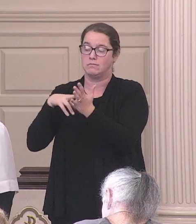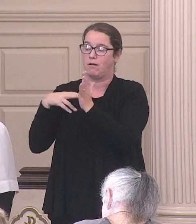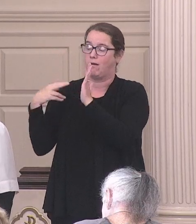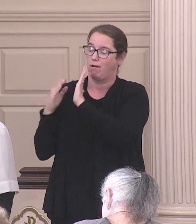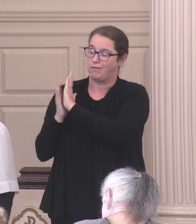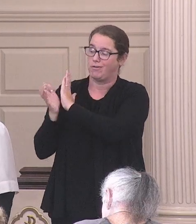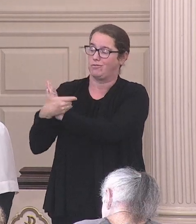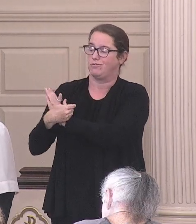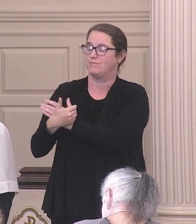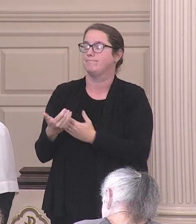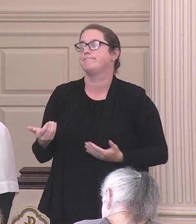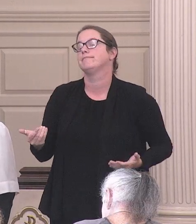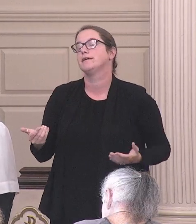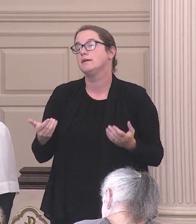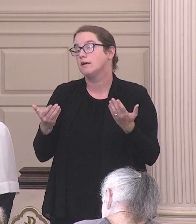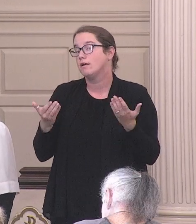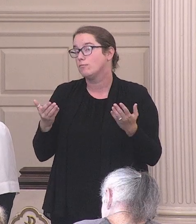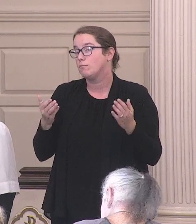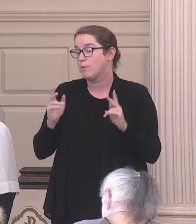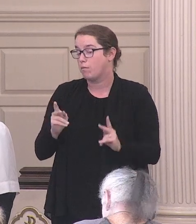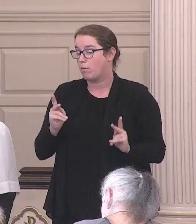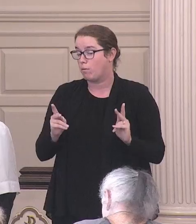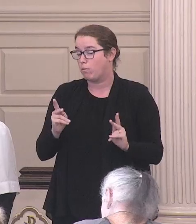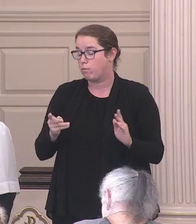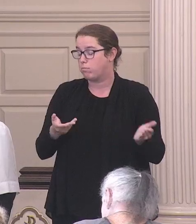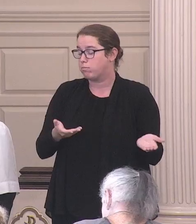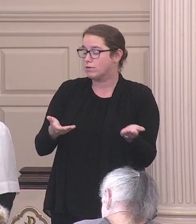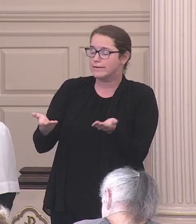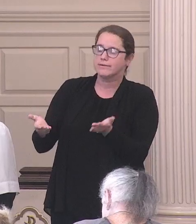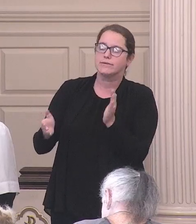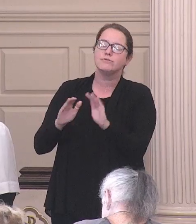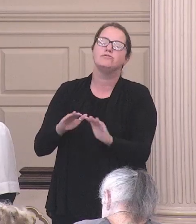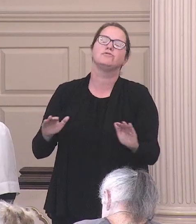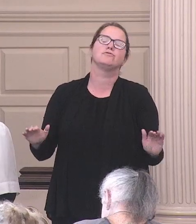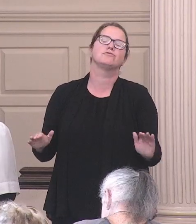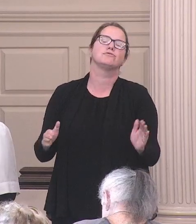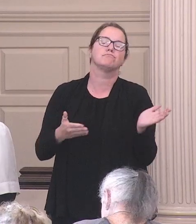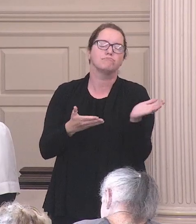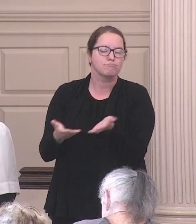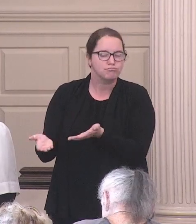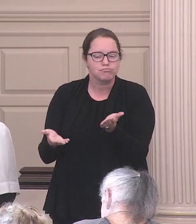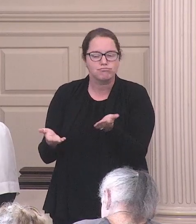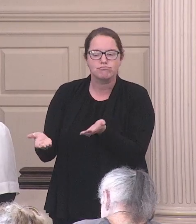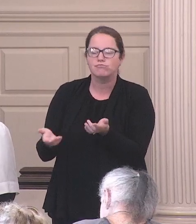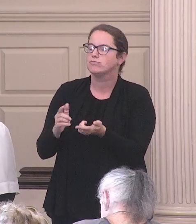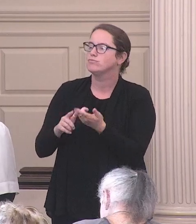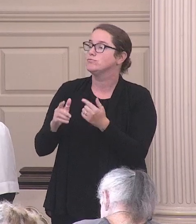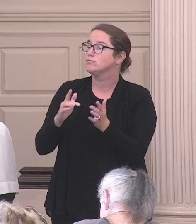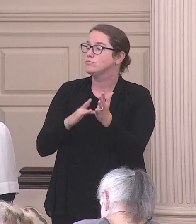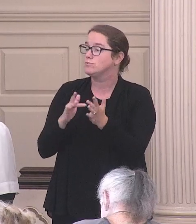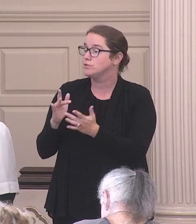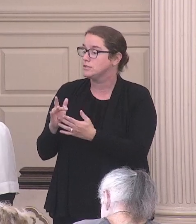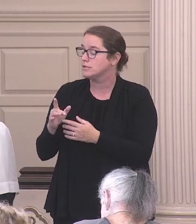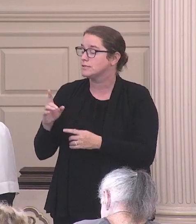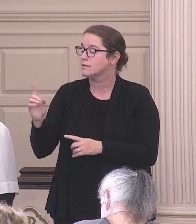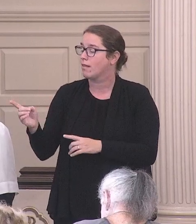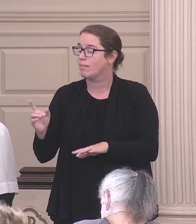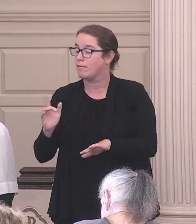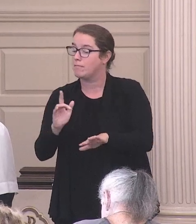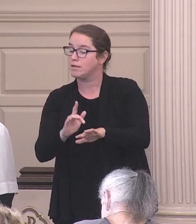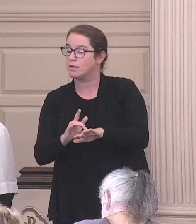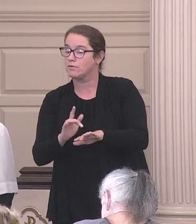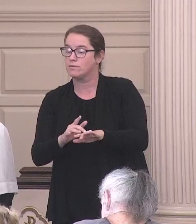And people were bringing children to him that he might touch them. But the disciples rebuked